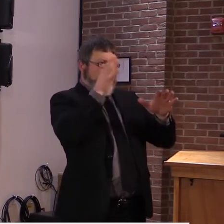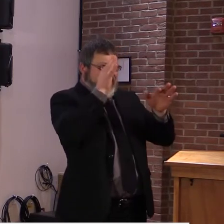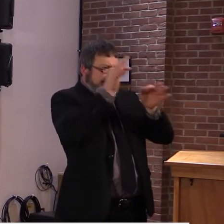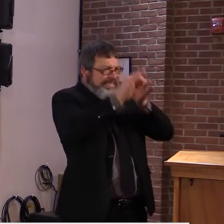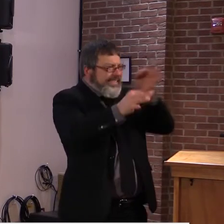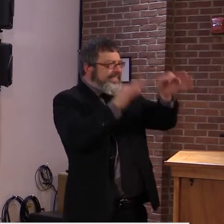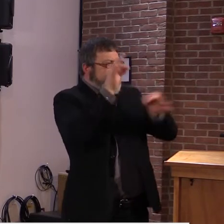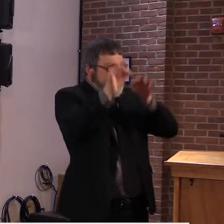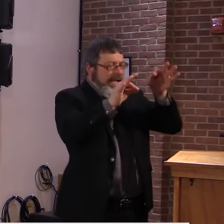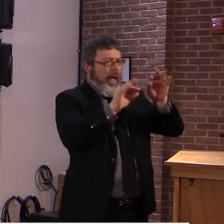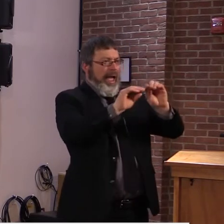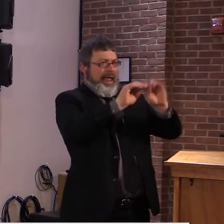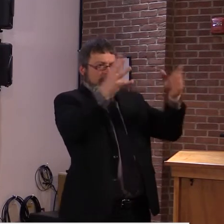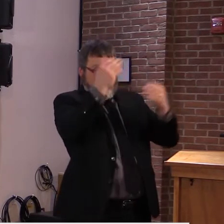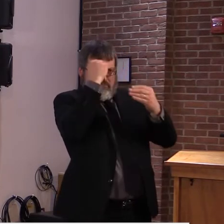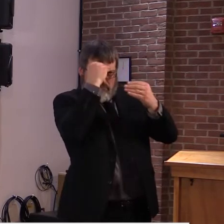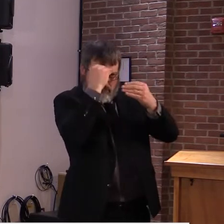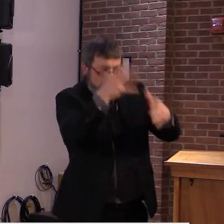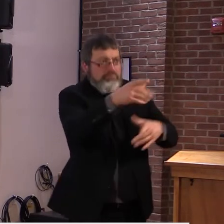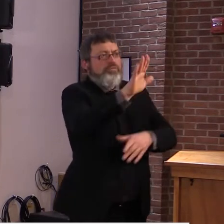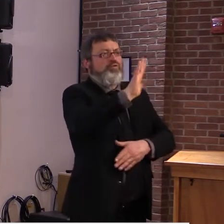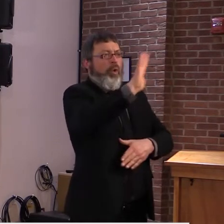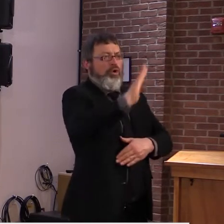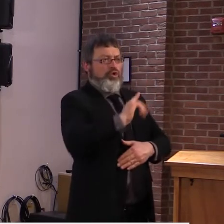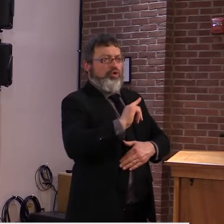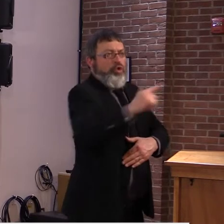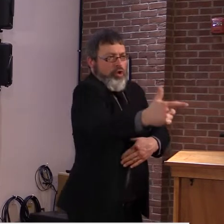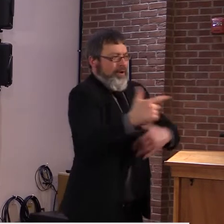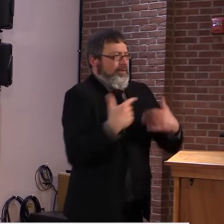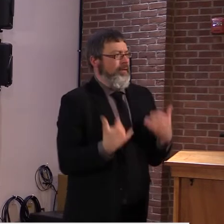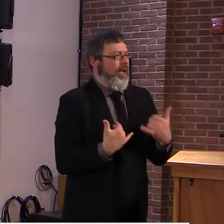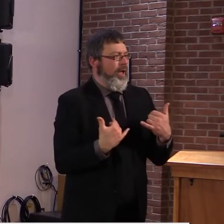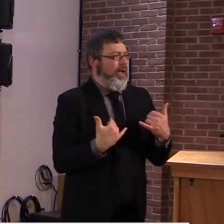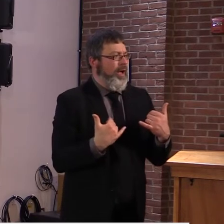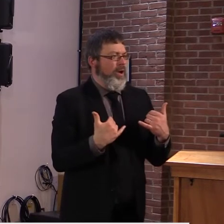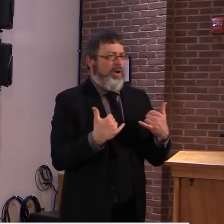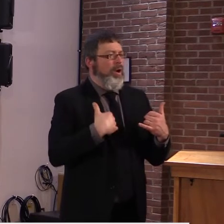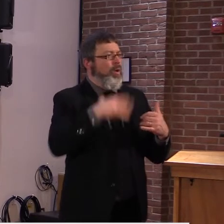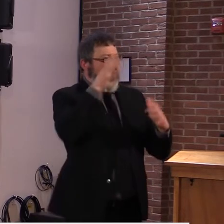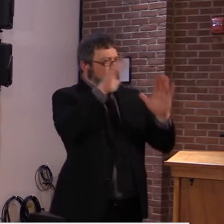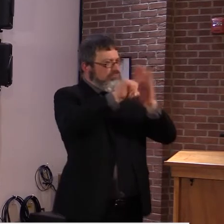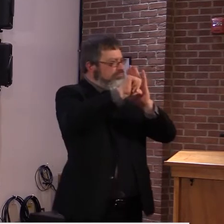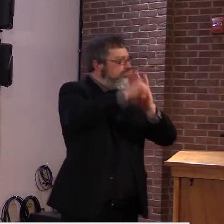out exactly who goes when, and that